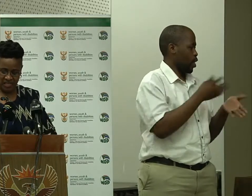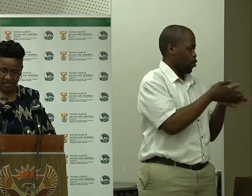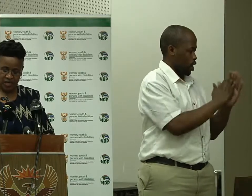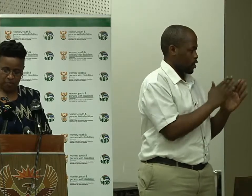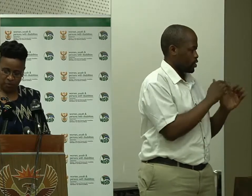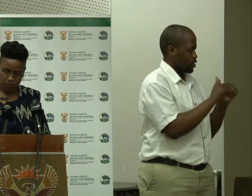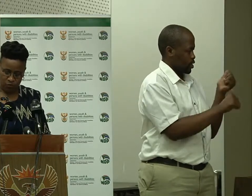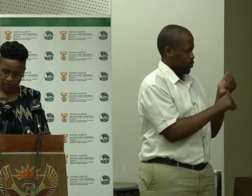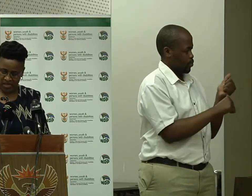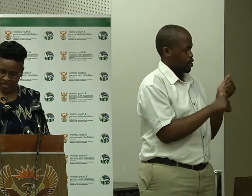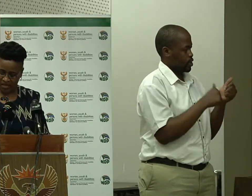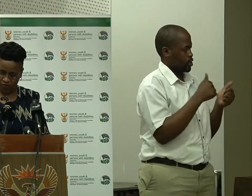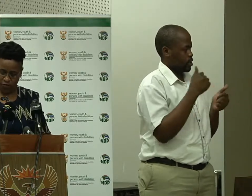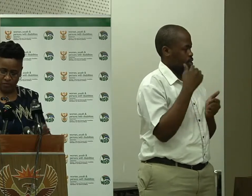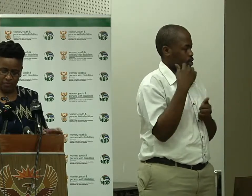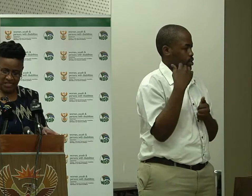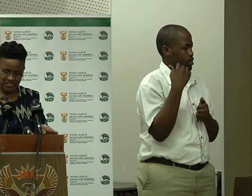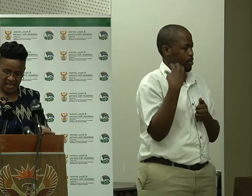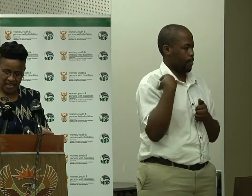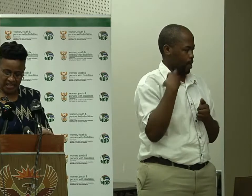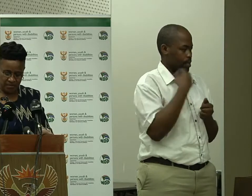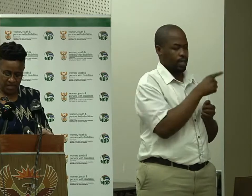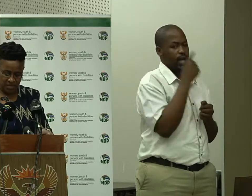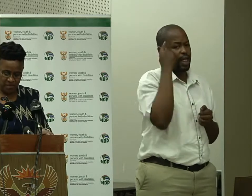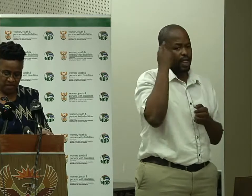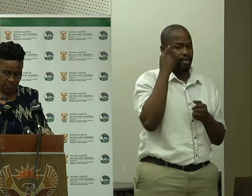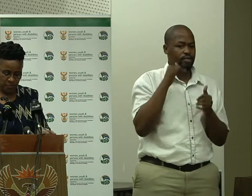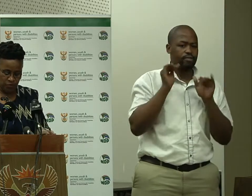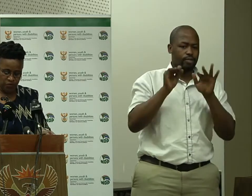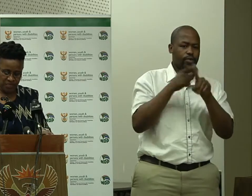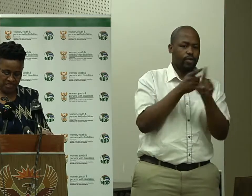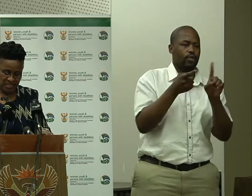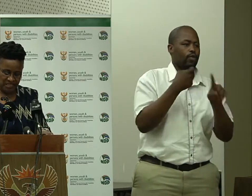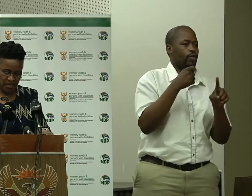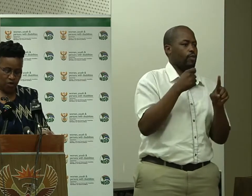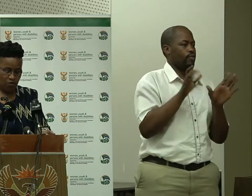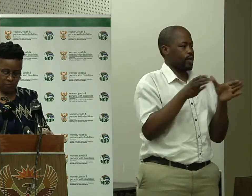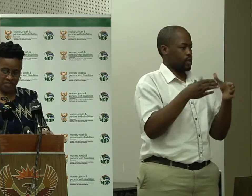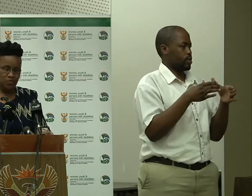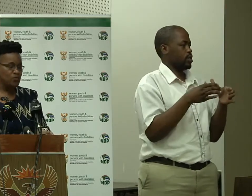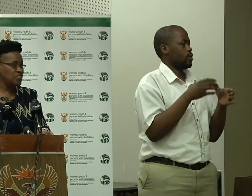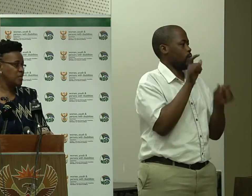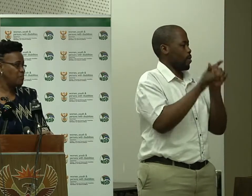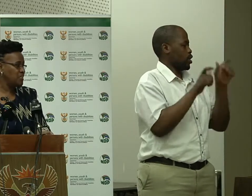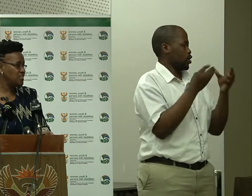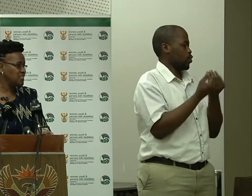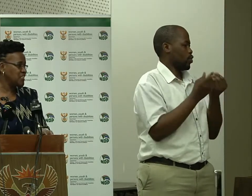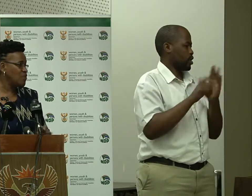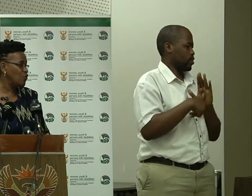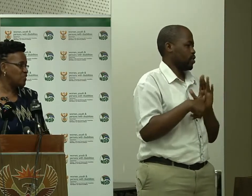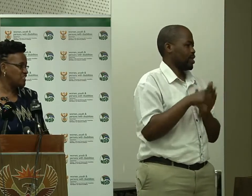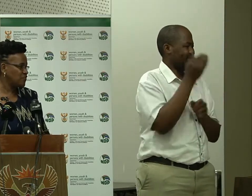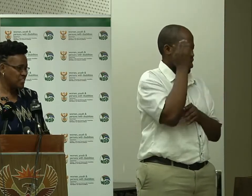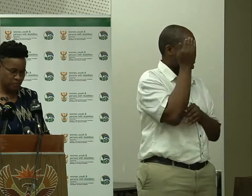I think people from the media and people from the sector of persons with disabilities, they know this face